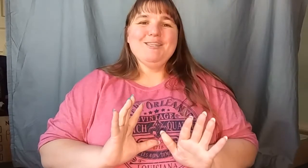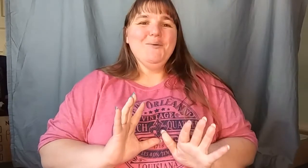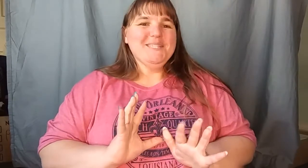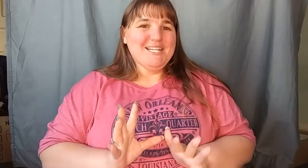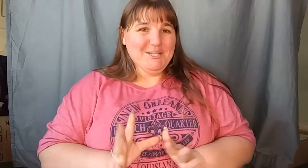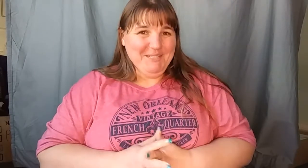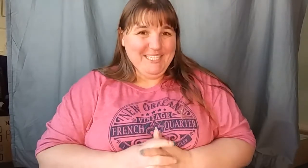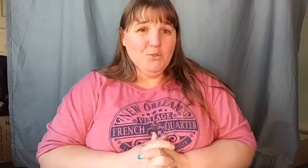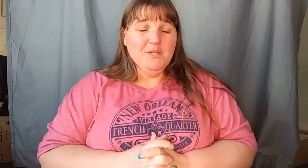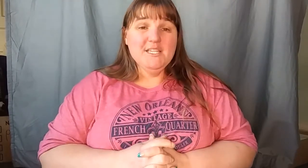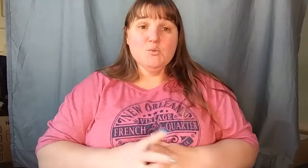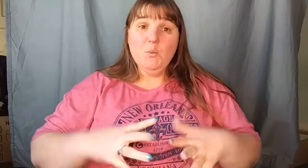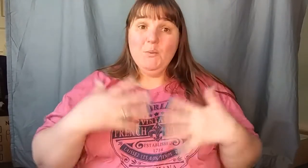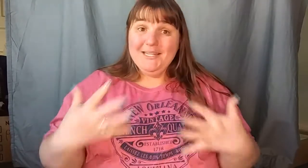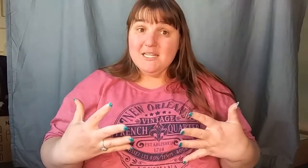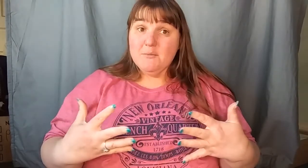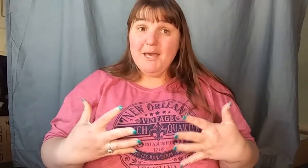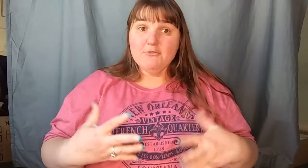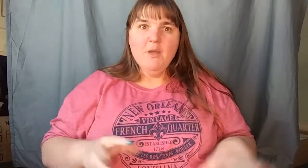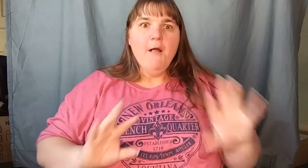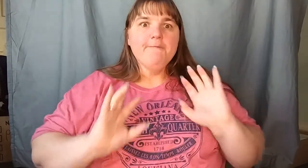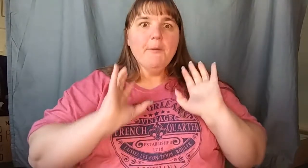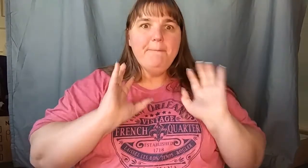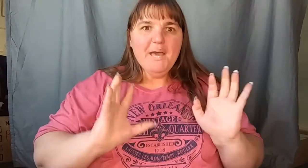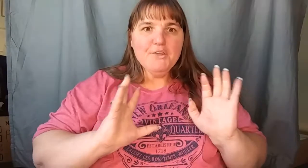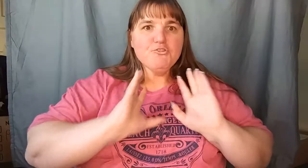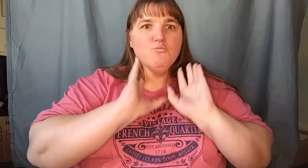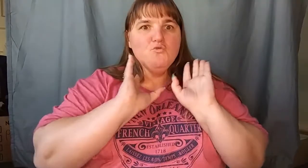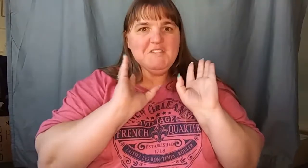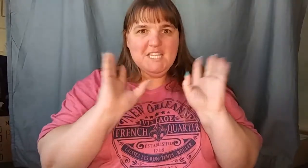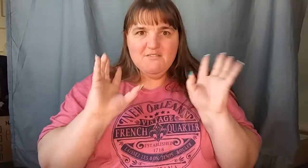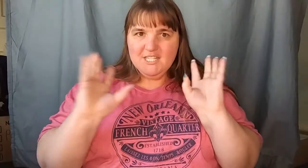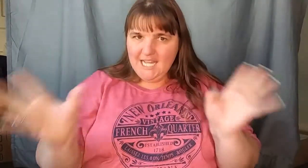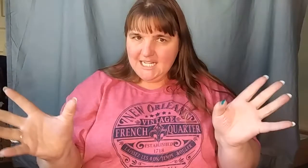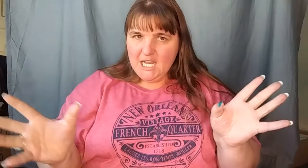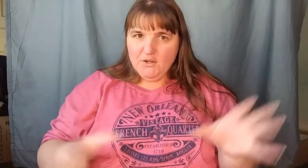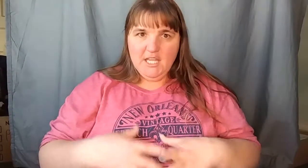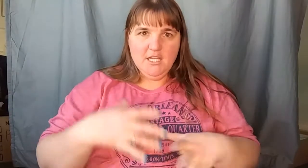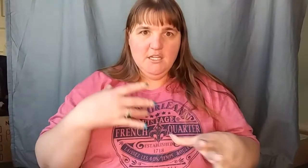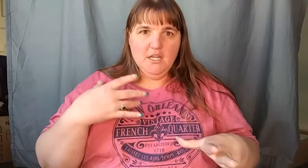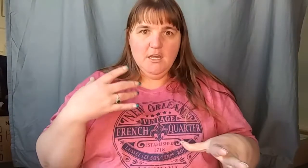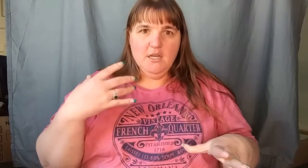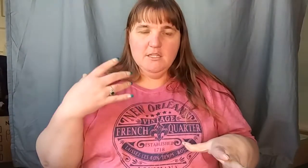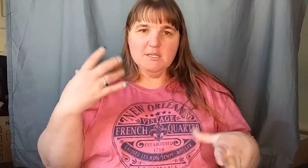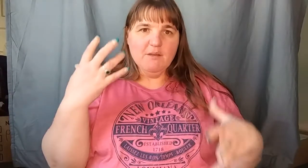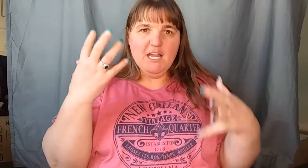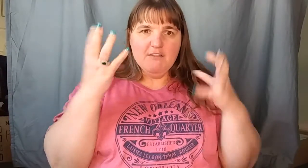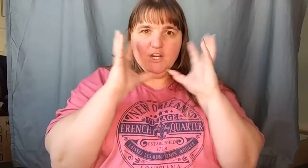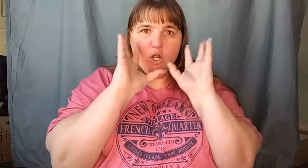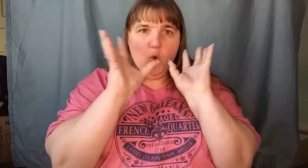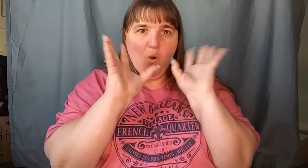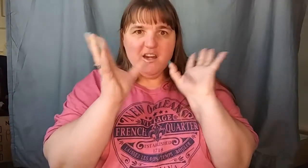thought was actually really cool is when we went into the bathroom, the bathroom was even decked out in some kind of an aquatic